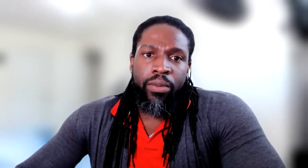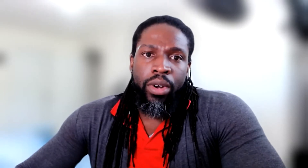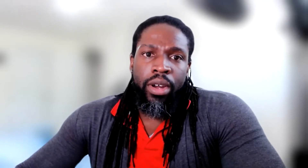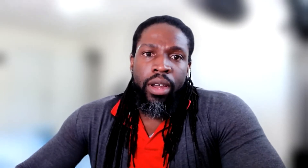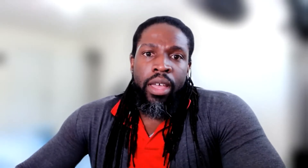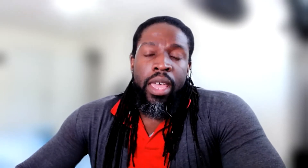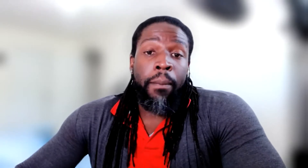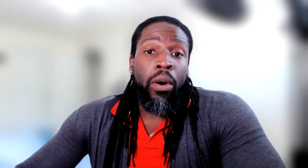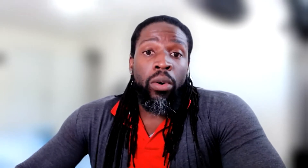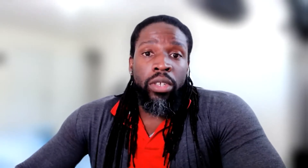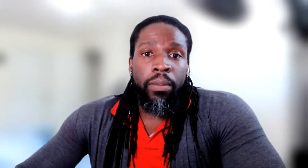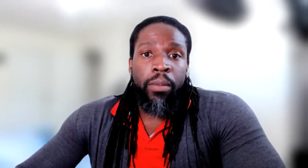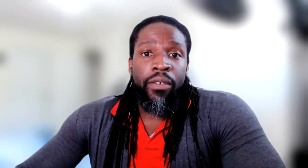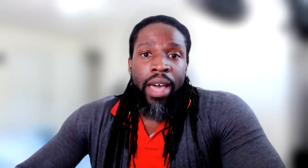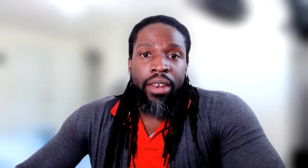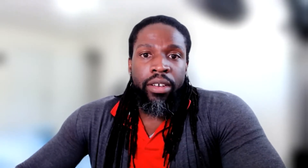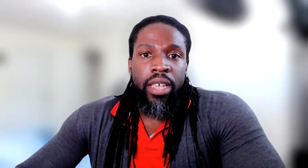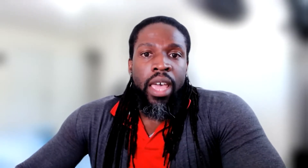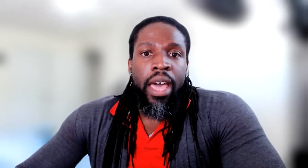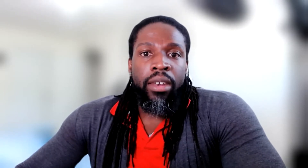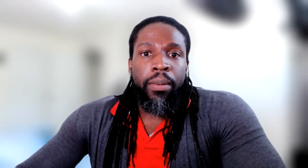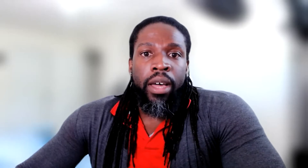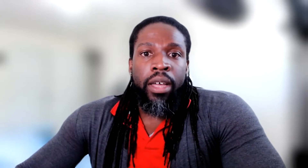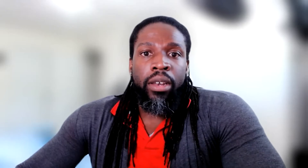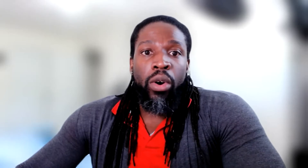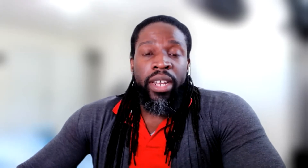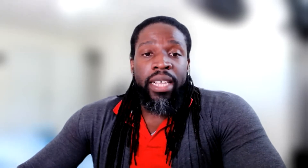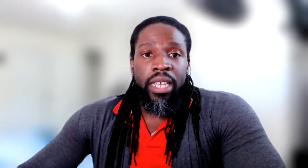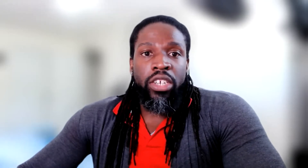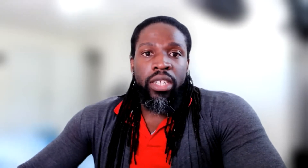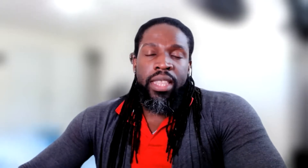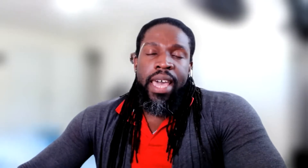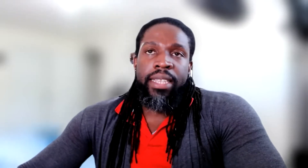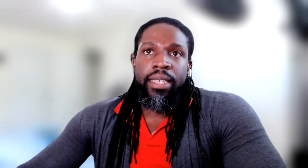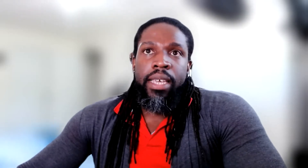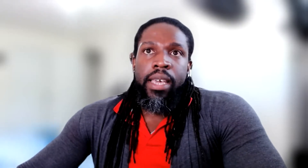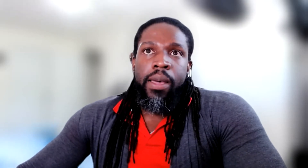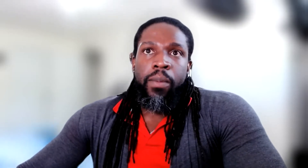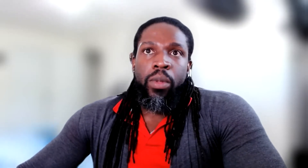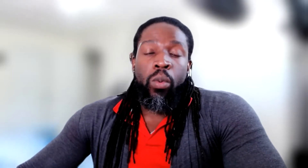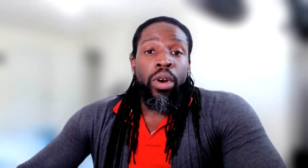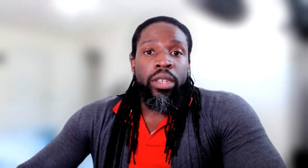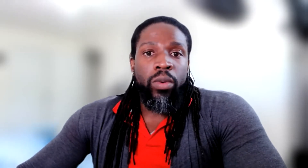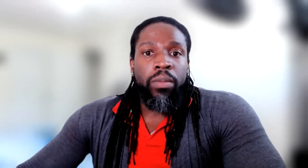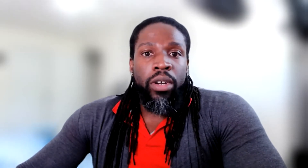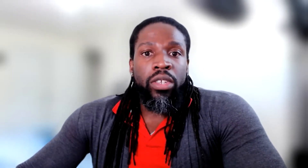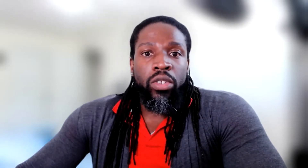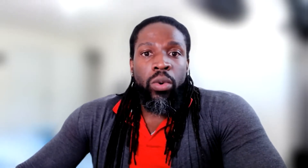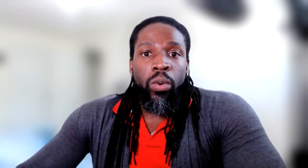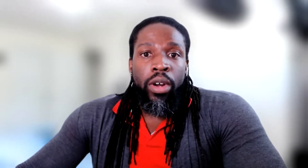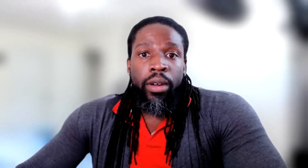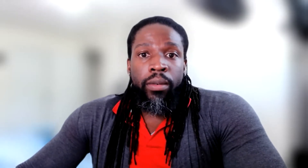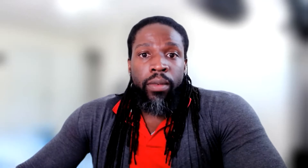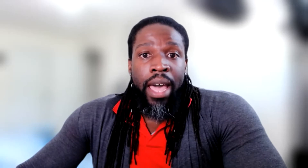that were imposed upon providers and upon organizations that worked with persons